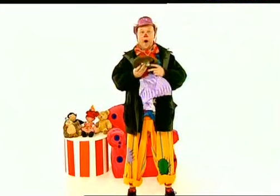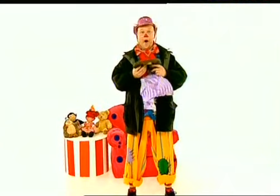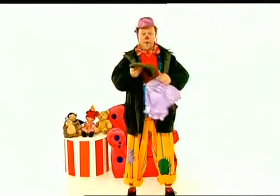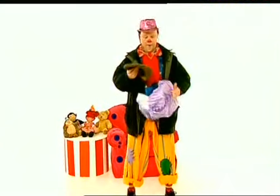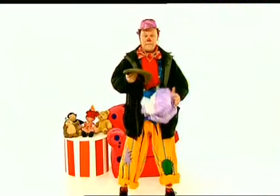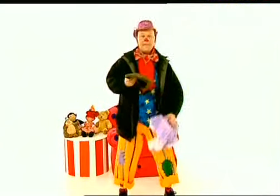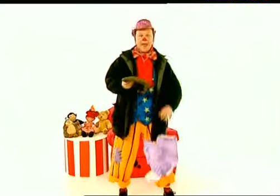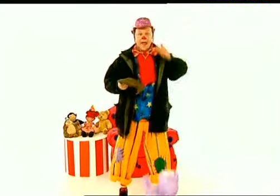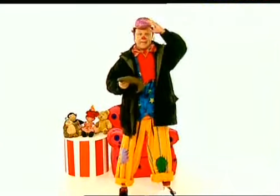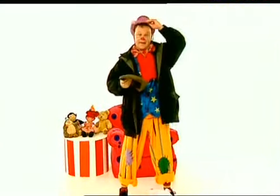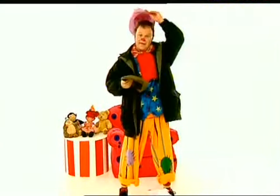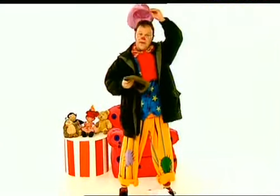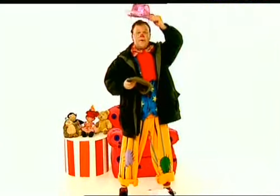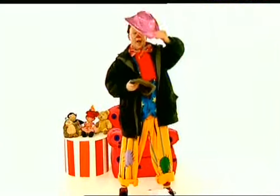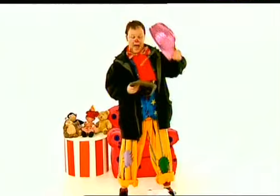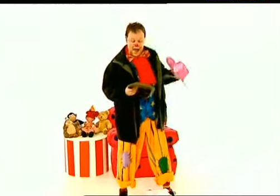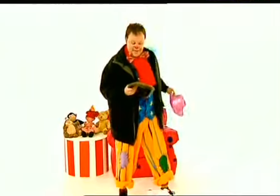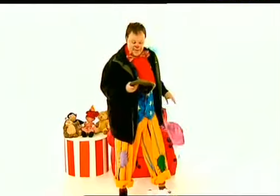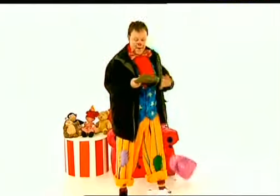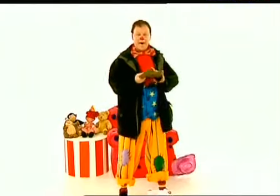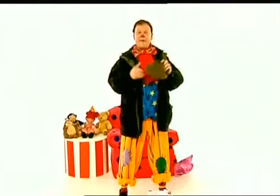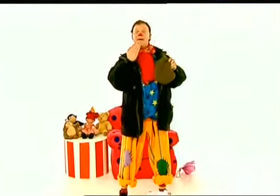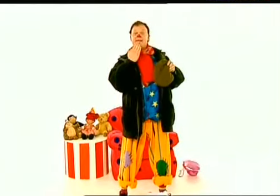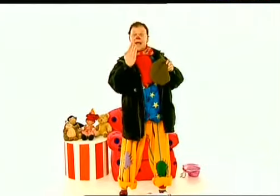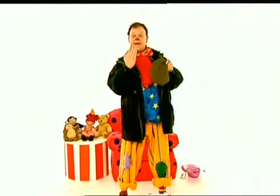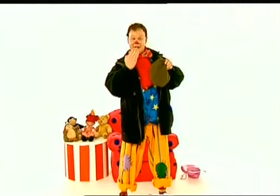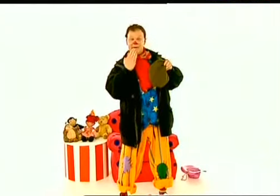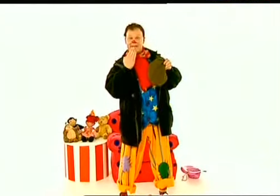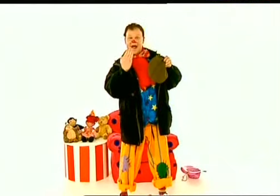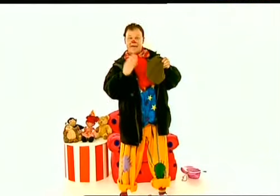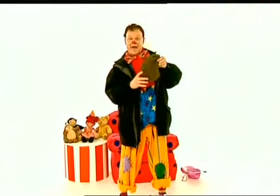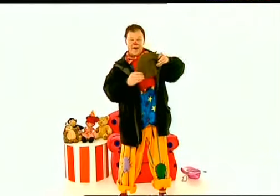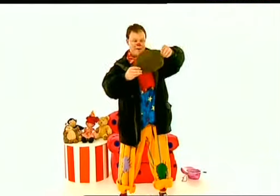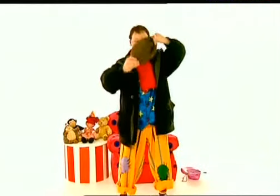Oh, it's a new hat. Oh, thank you. Thank you.